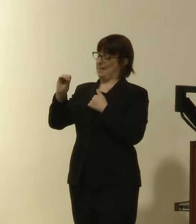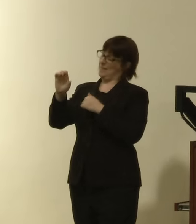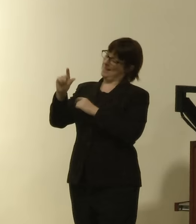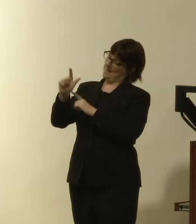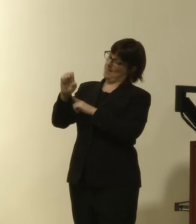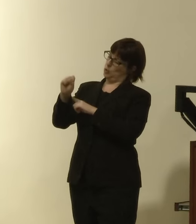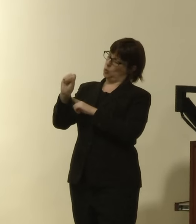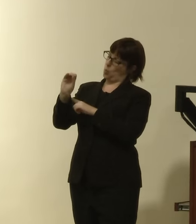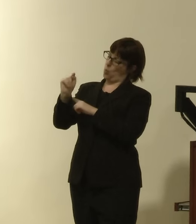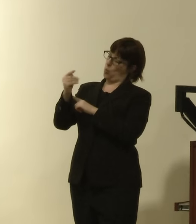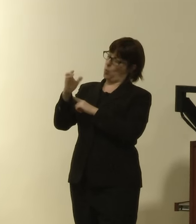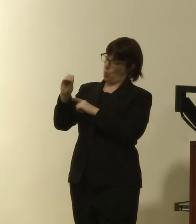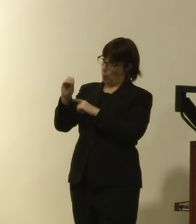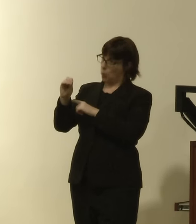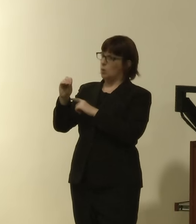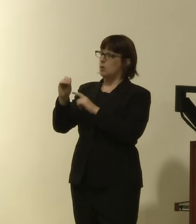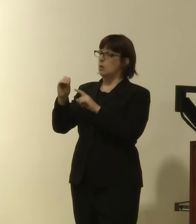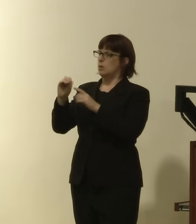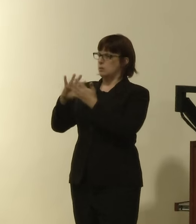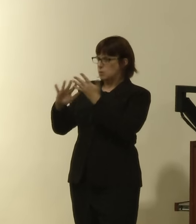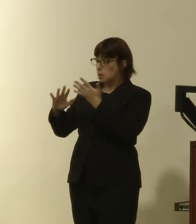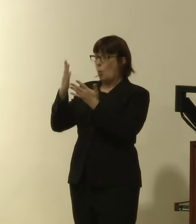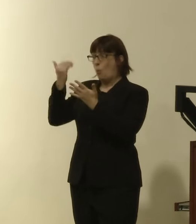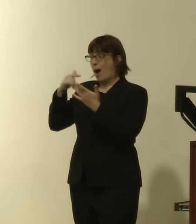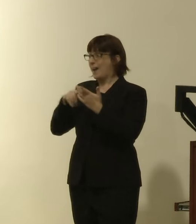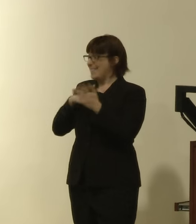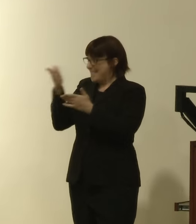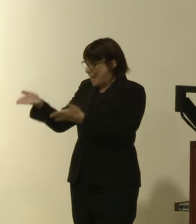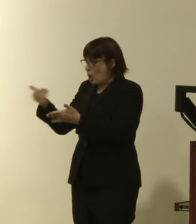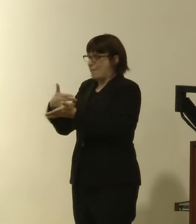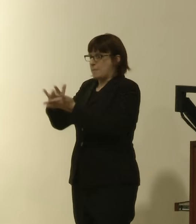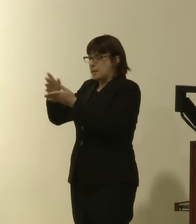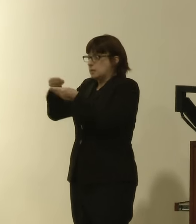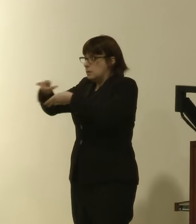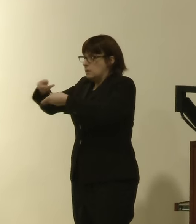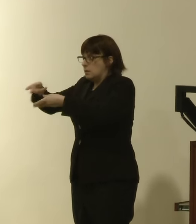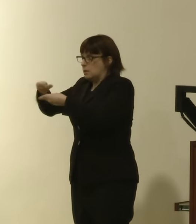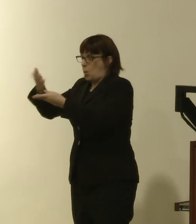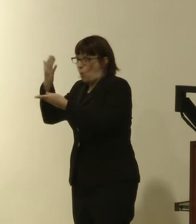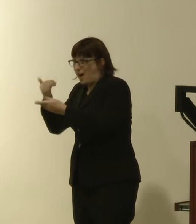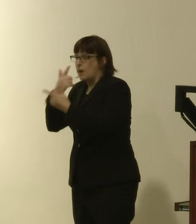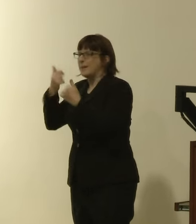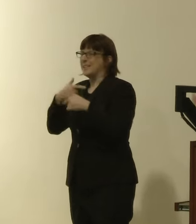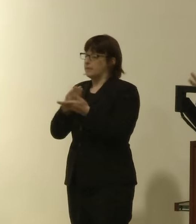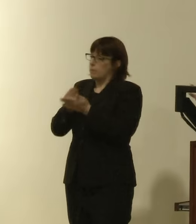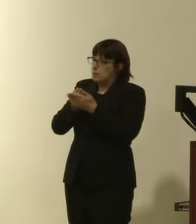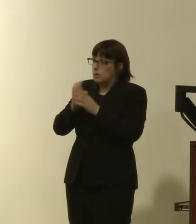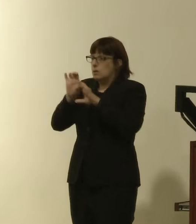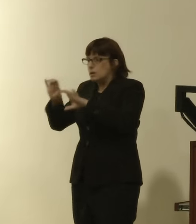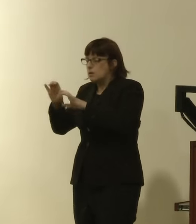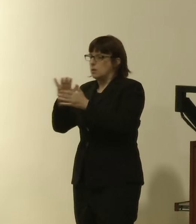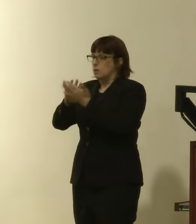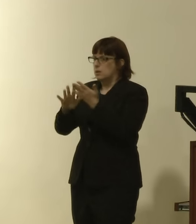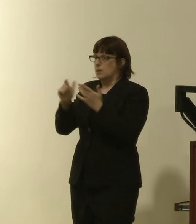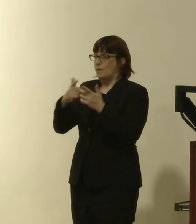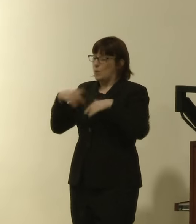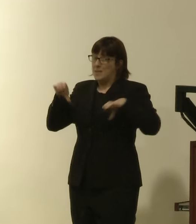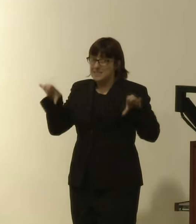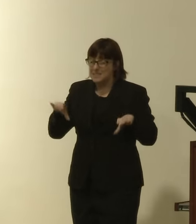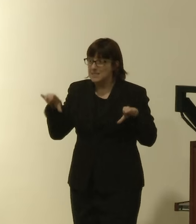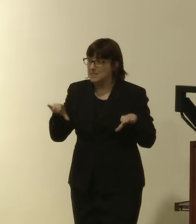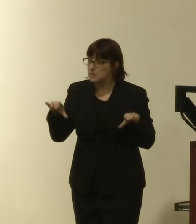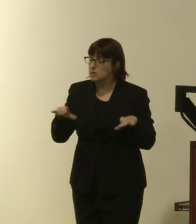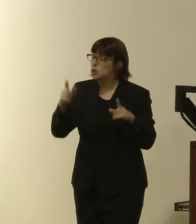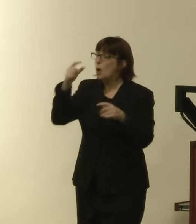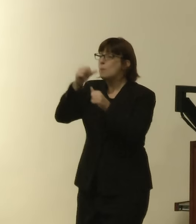organizing and major investments that came out of that. So I think that's always in your reach. And I can also tell you, remember